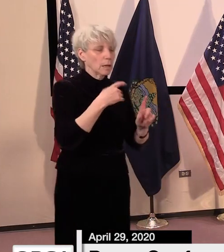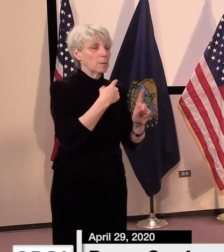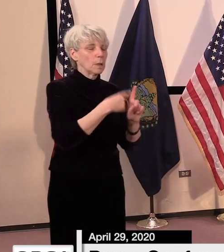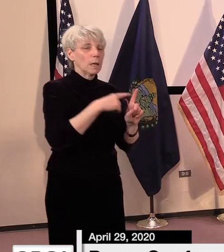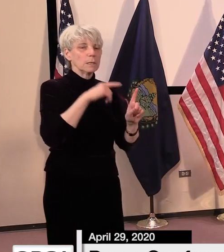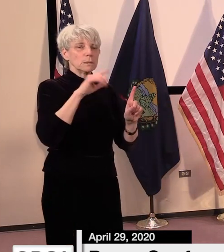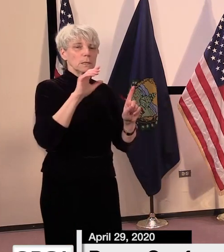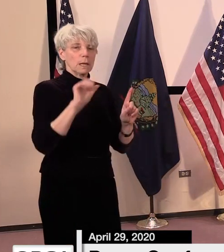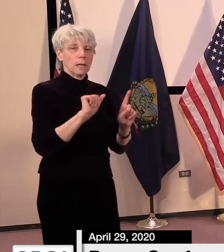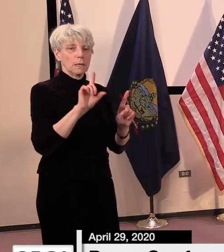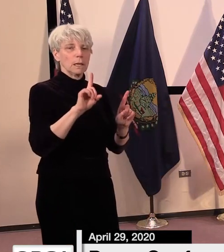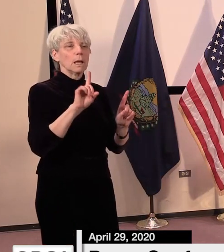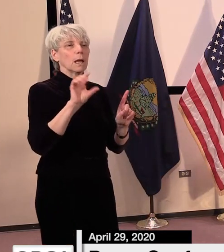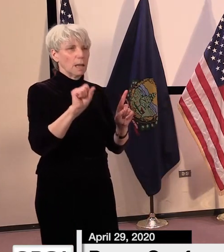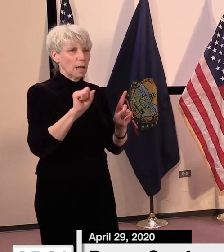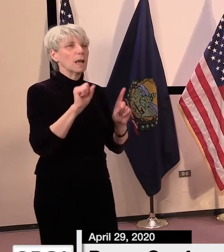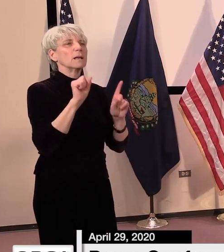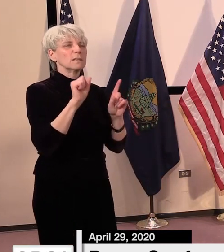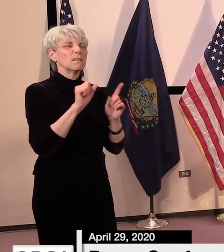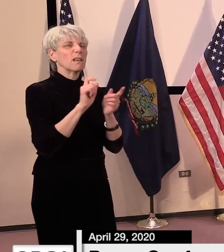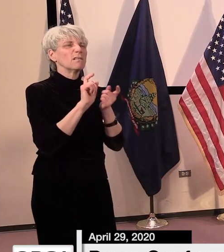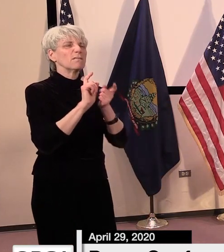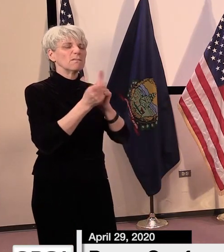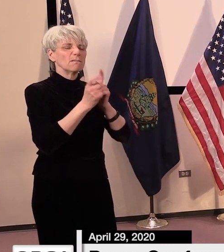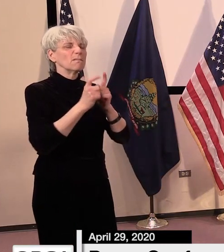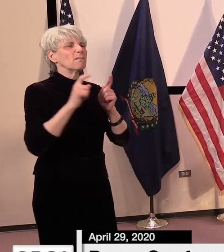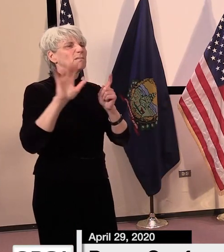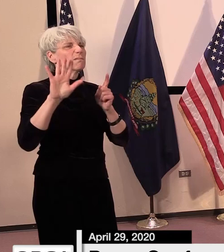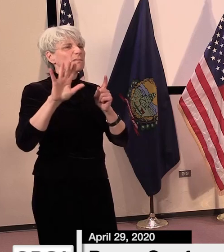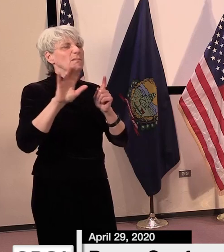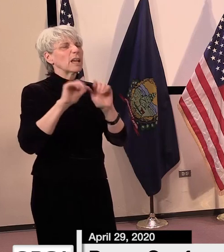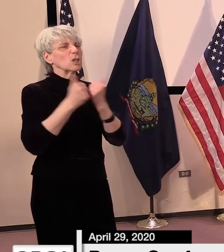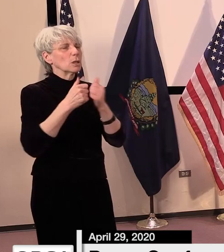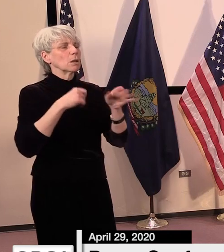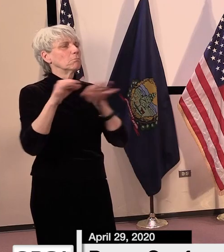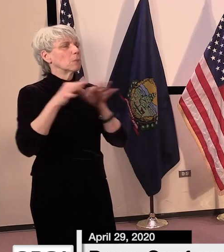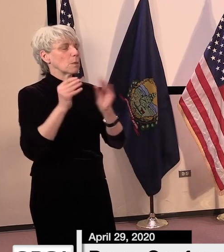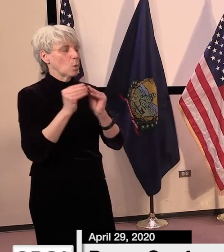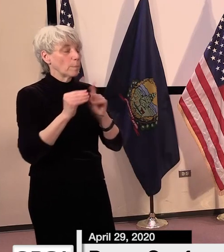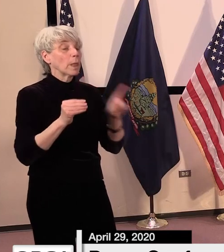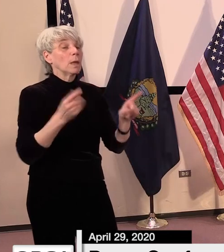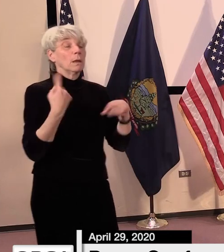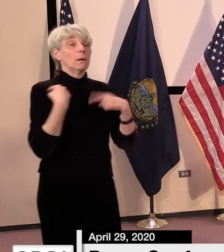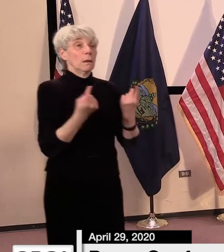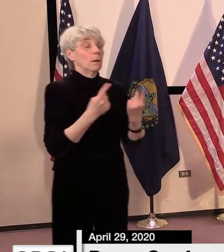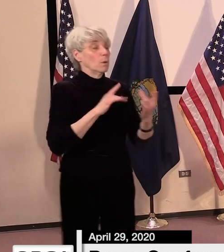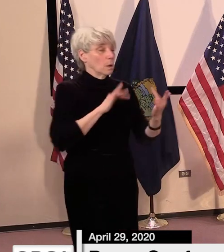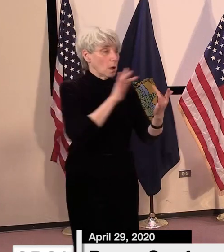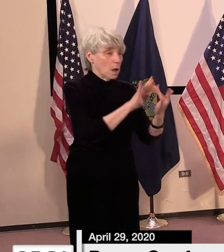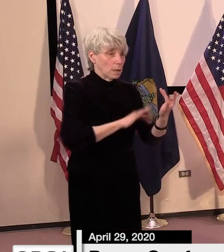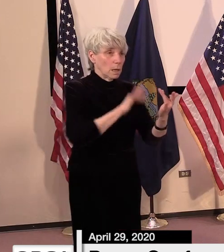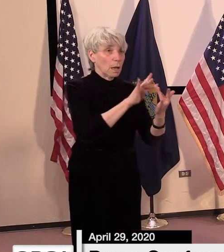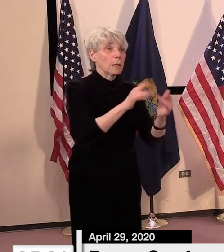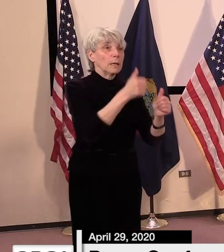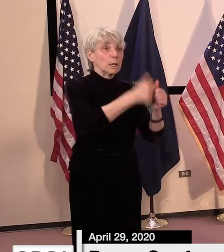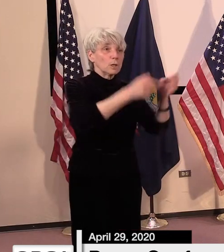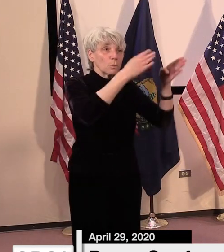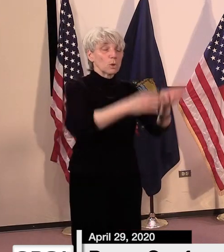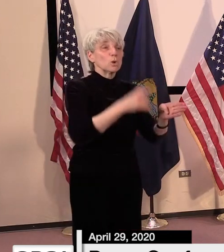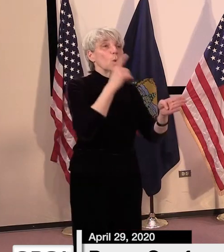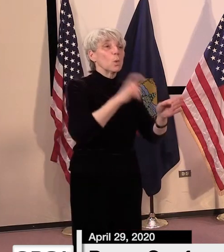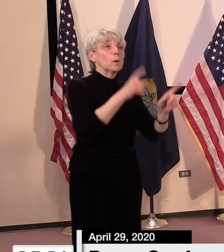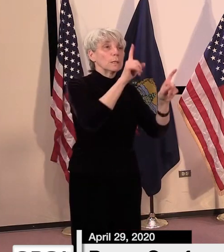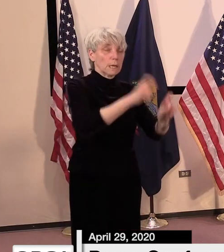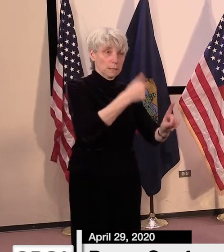security. The system, what we've been doing is reaching out to every case, doing an interview to find out